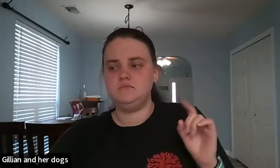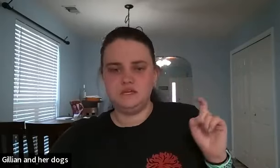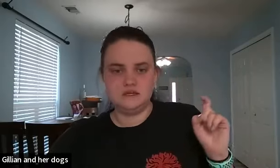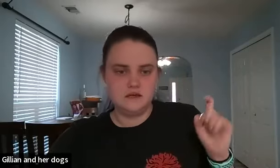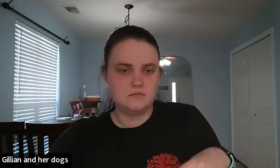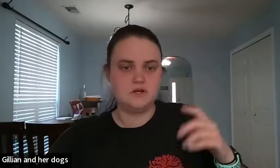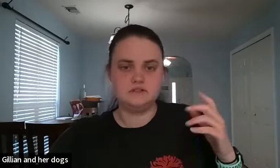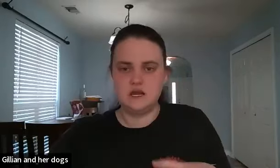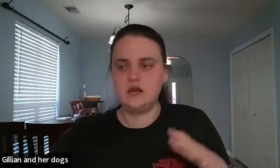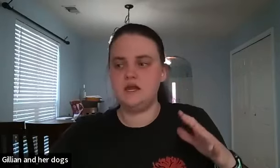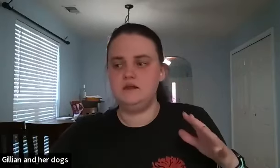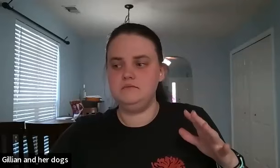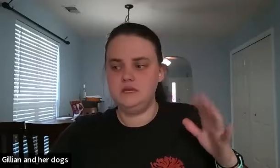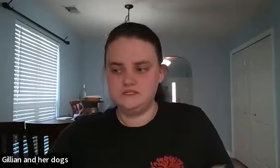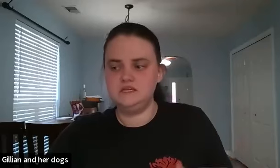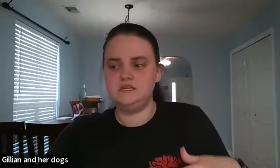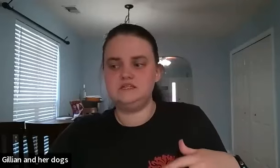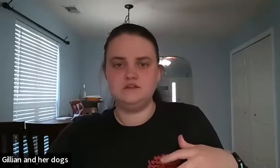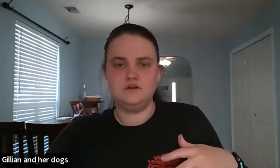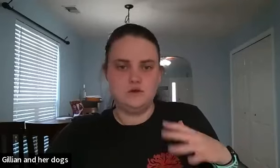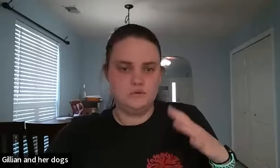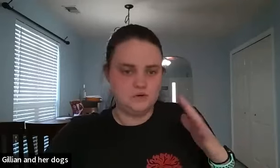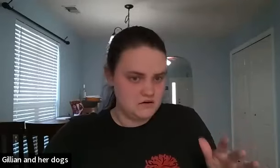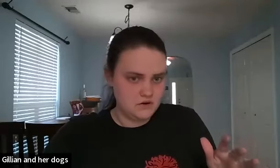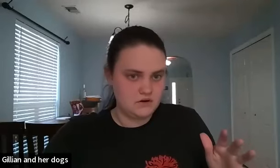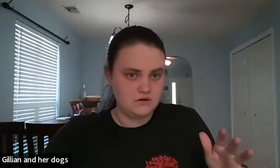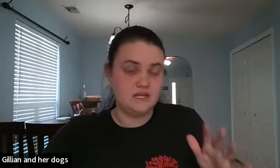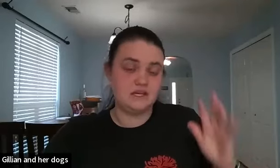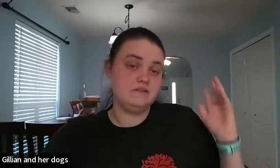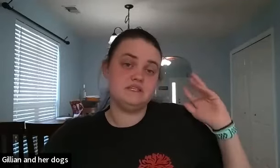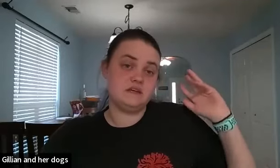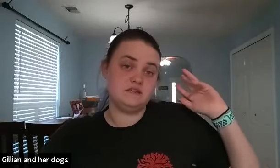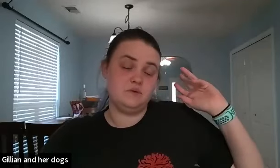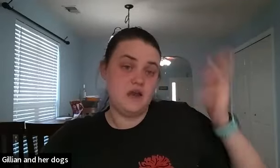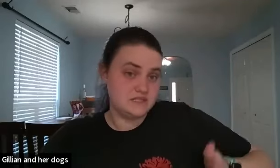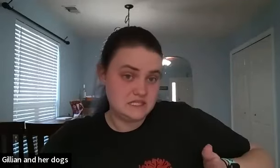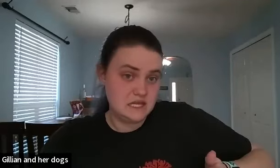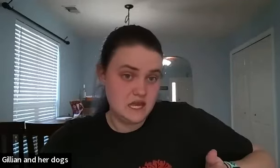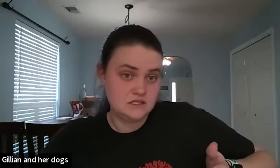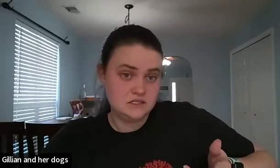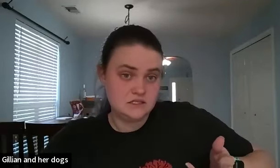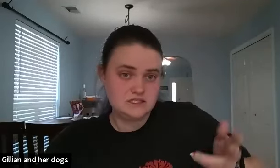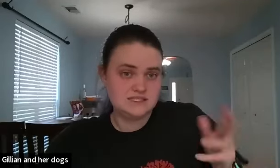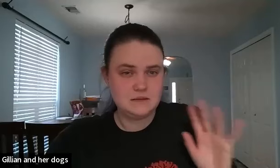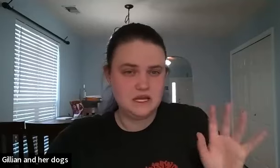be numbers, time, ABCs, whichever. I mean, it could even be a science we haven't seen yet. Does anybody have